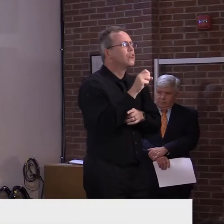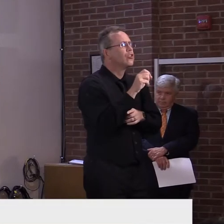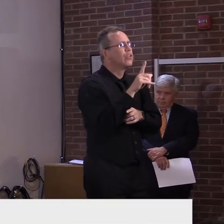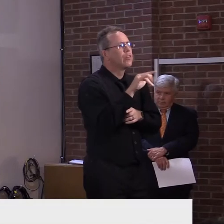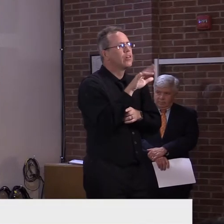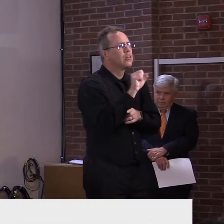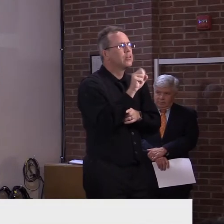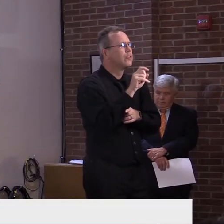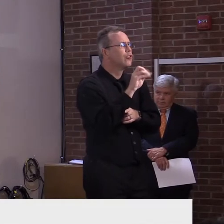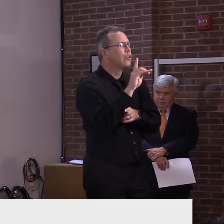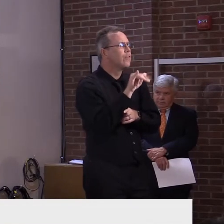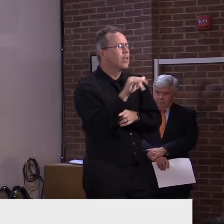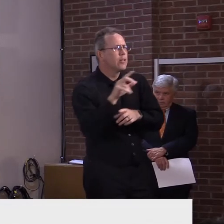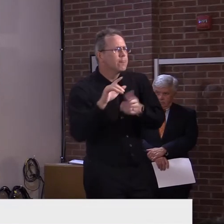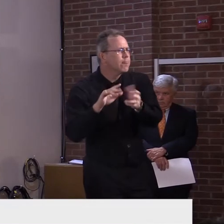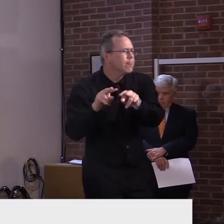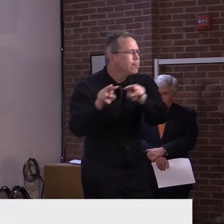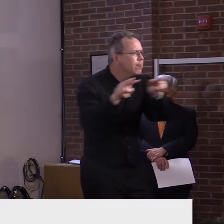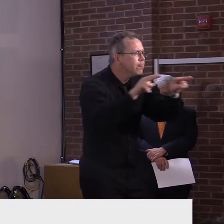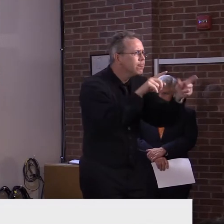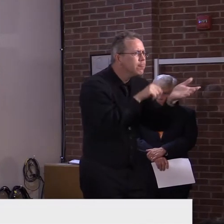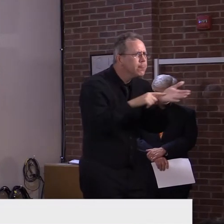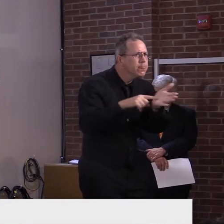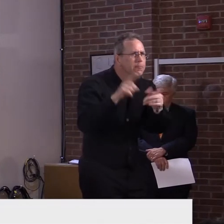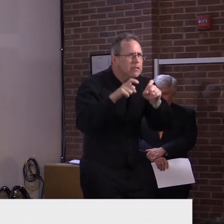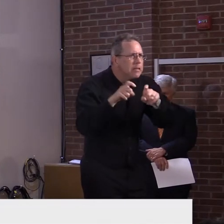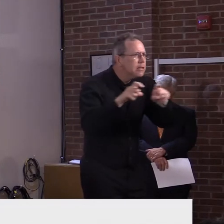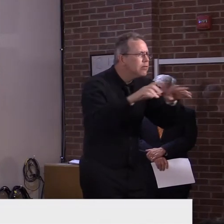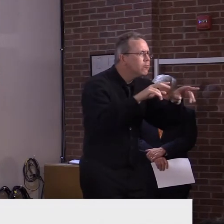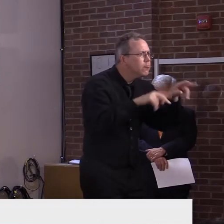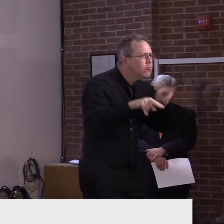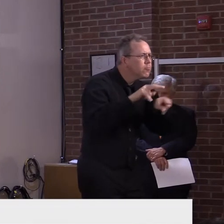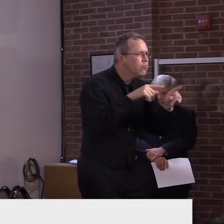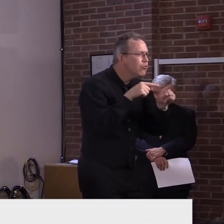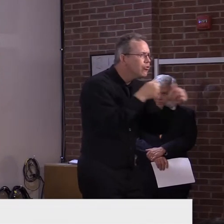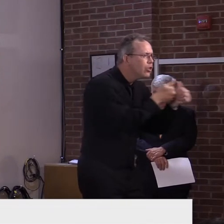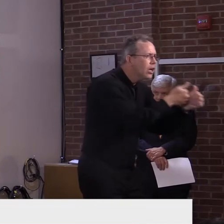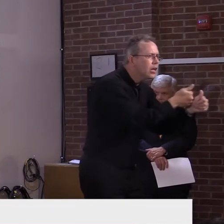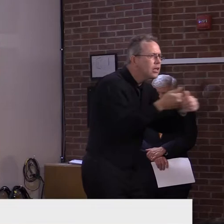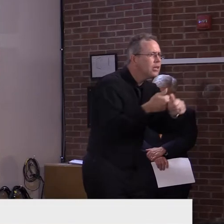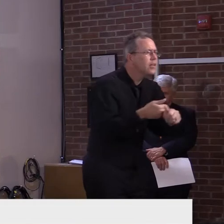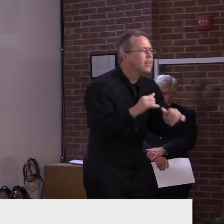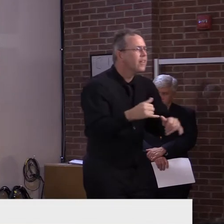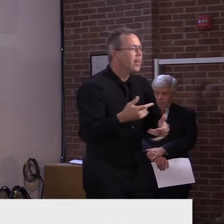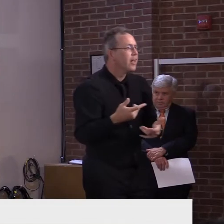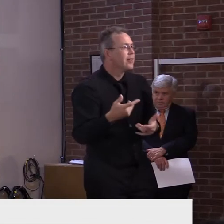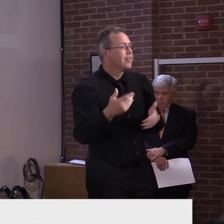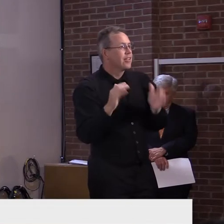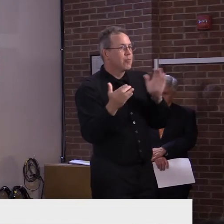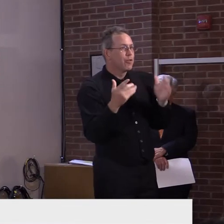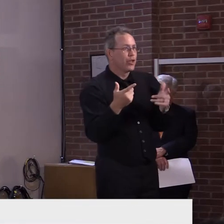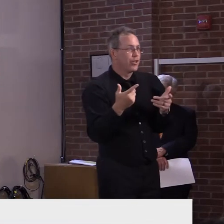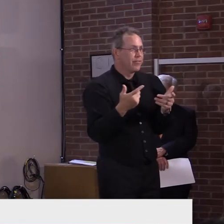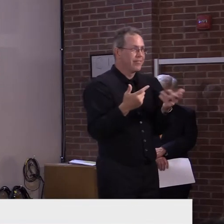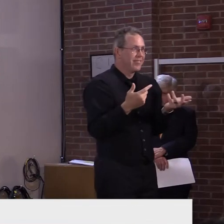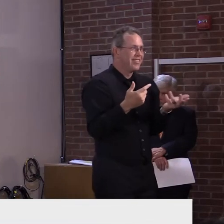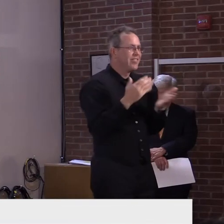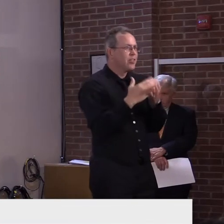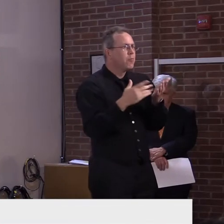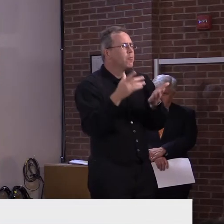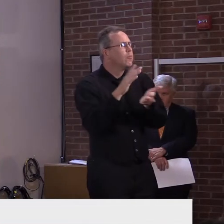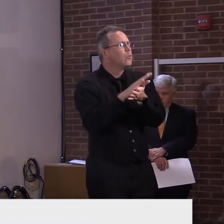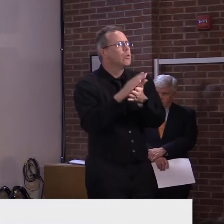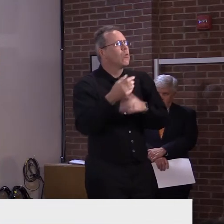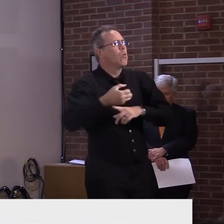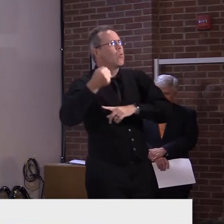week at the same time they're opening schools. So I do expect participation to increase in the testing in the coming weeks. We're